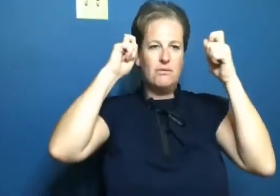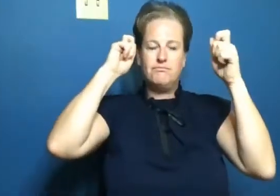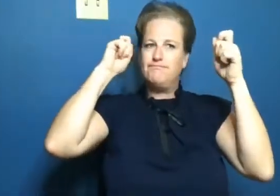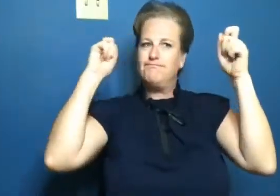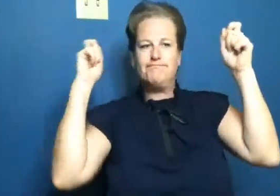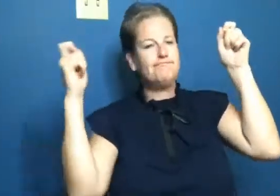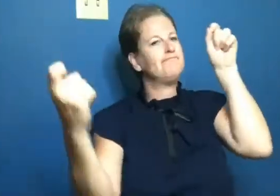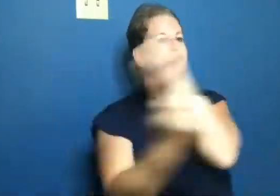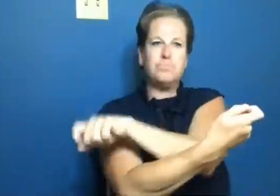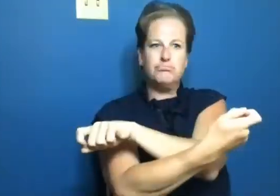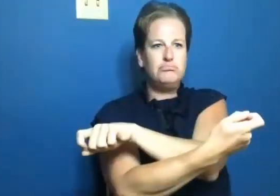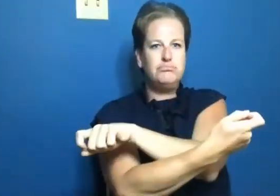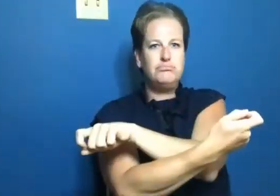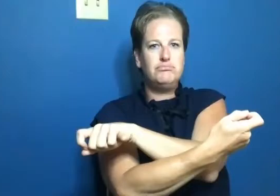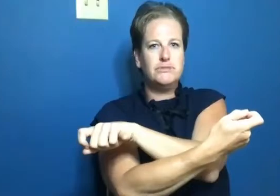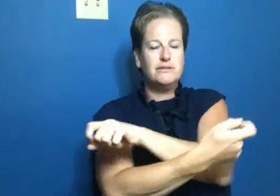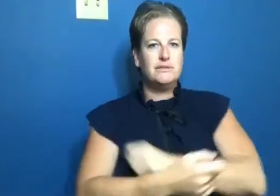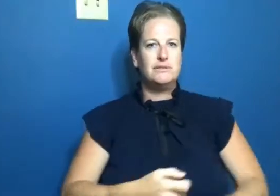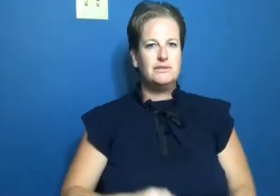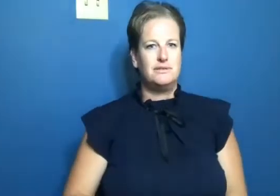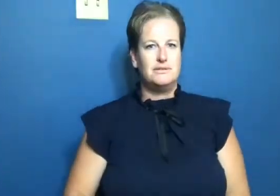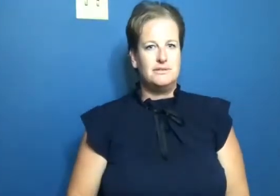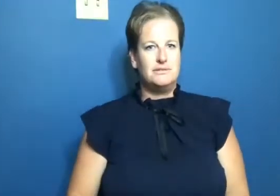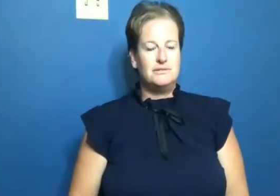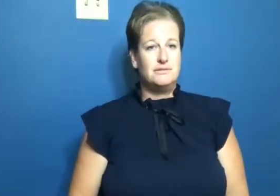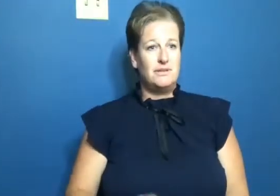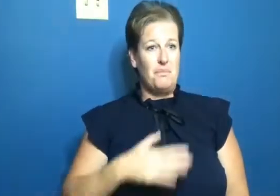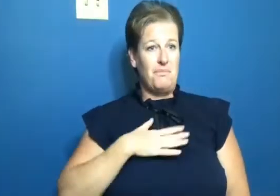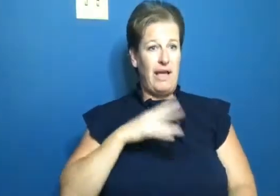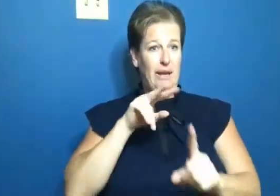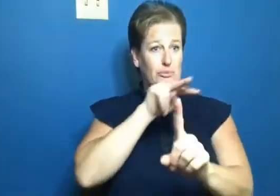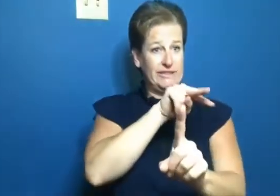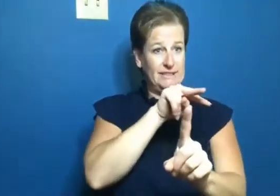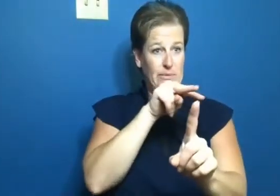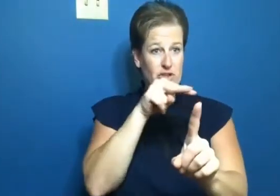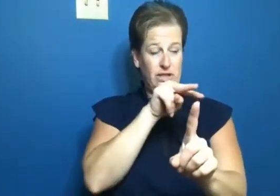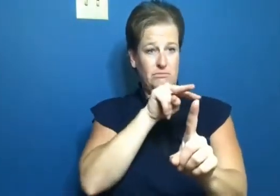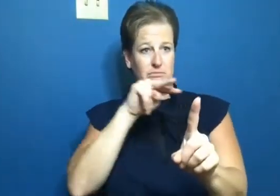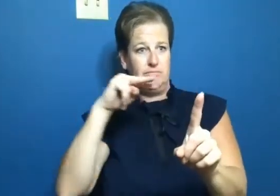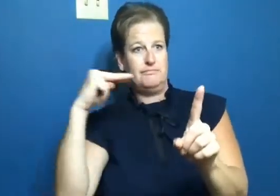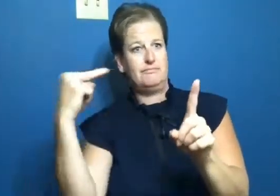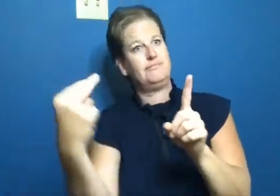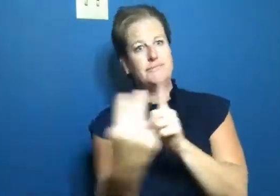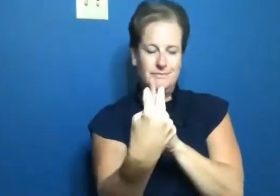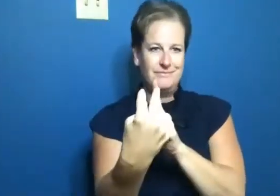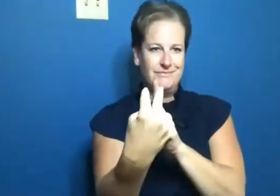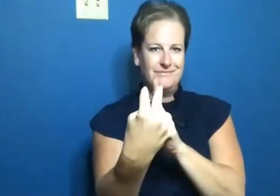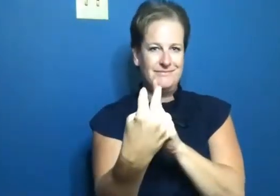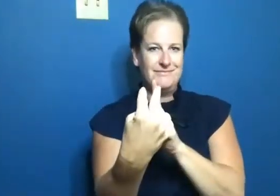My perception of what was going on around me changed. It went from hostile